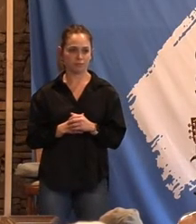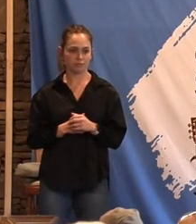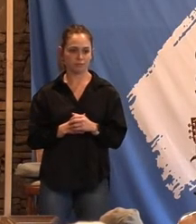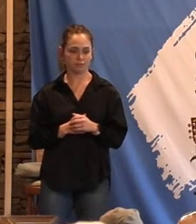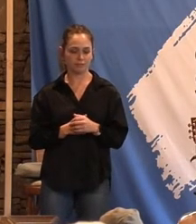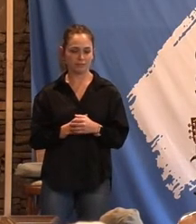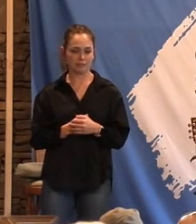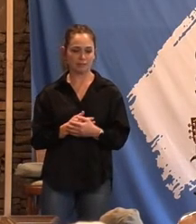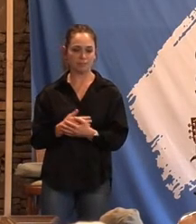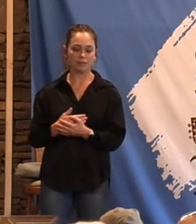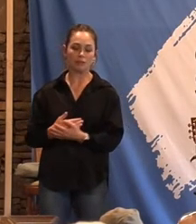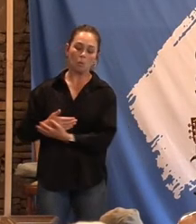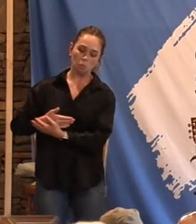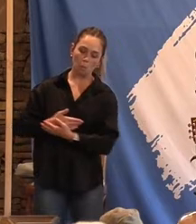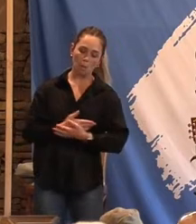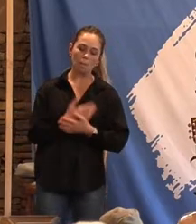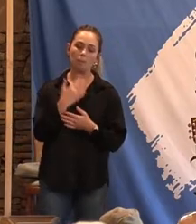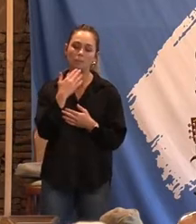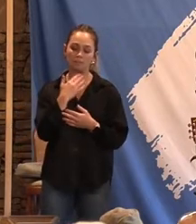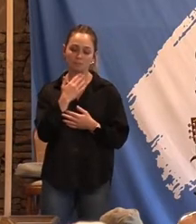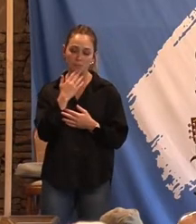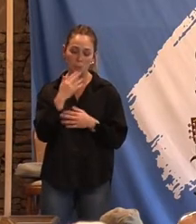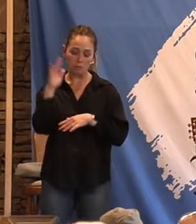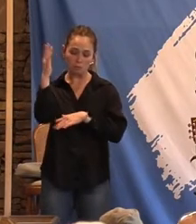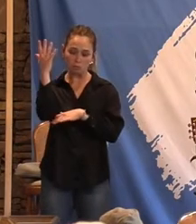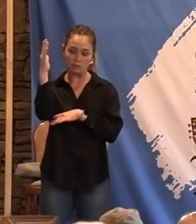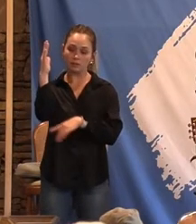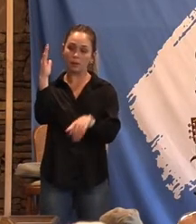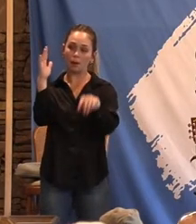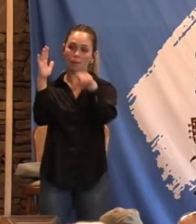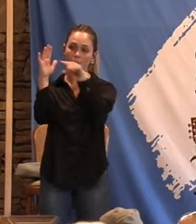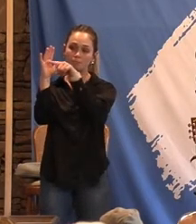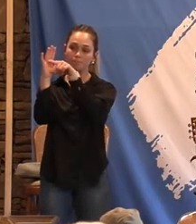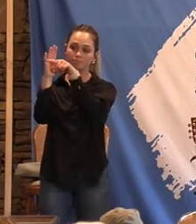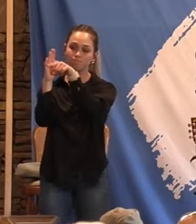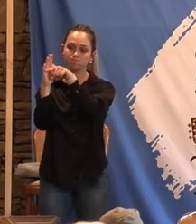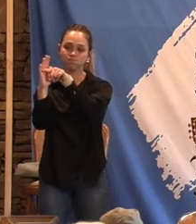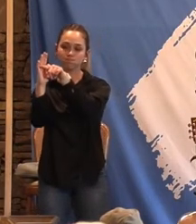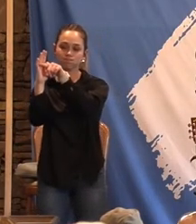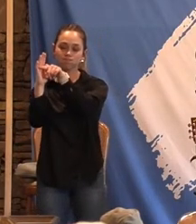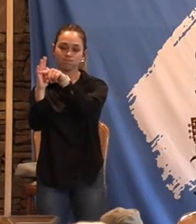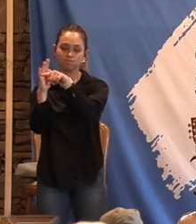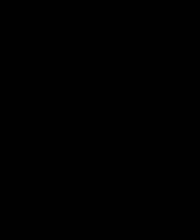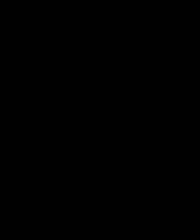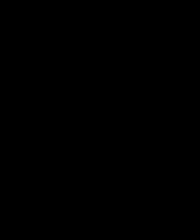"Rock by baby on the treetop,